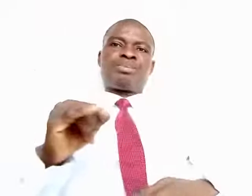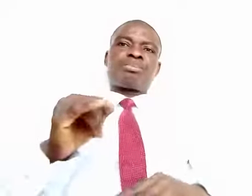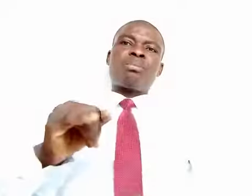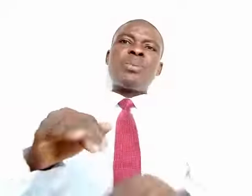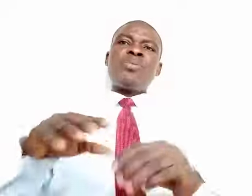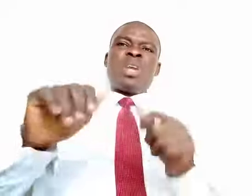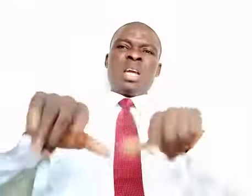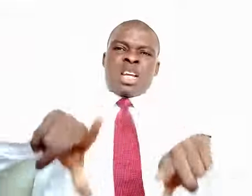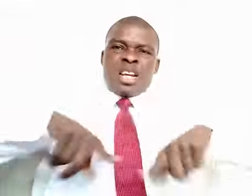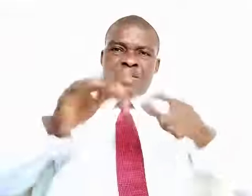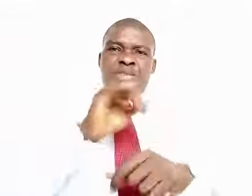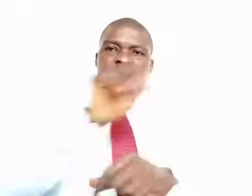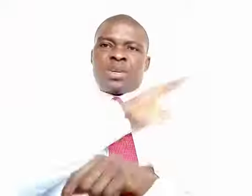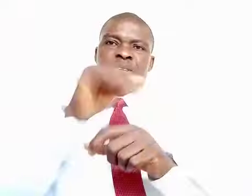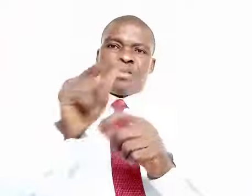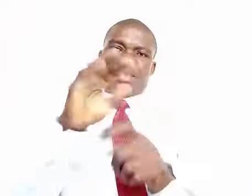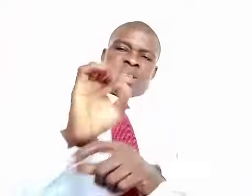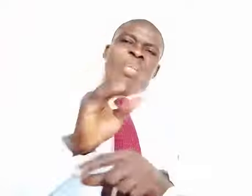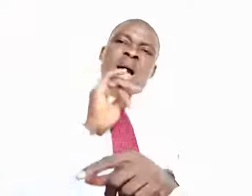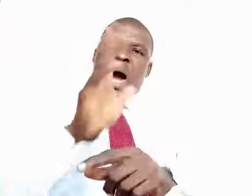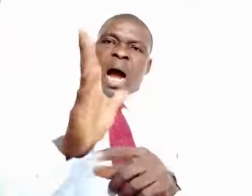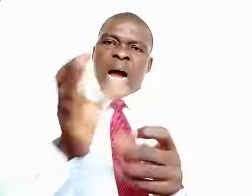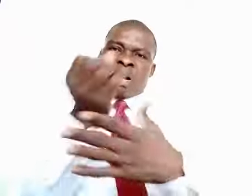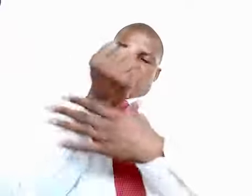are distinguished based on their characteristics.